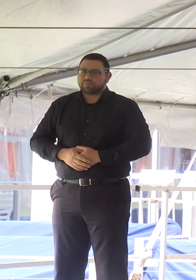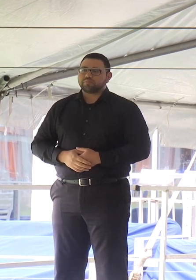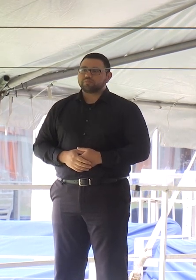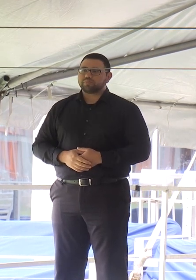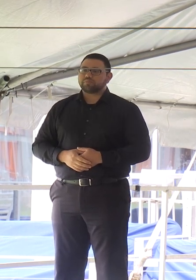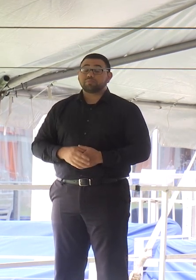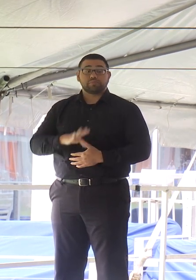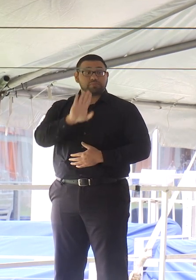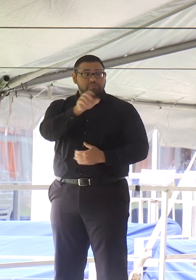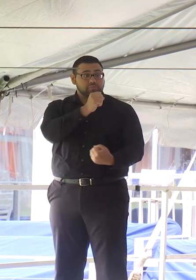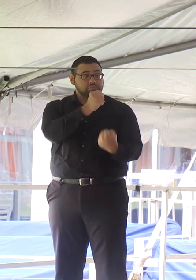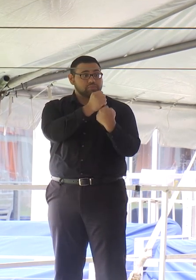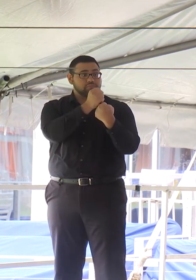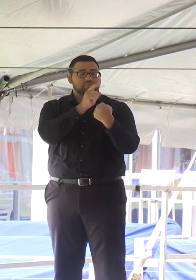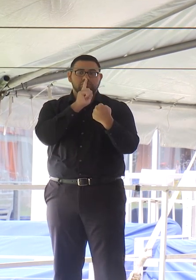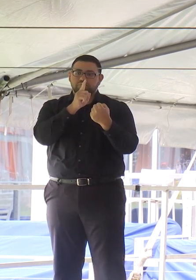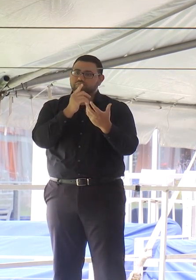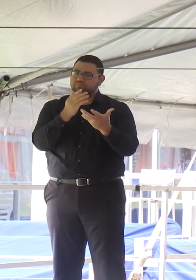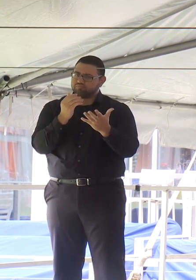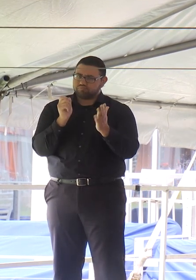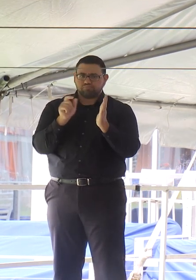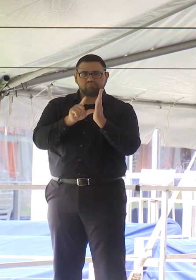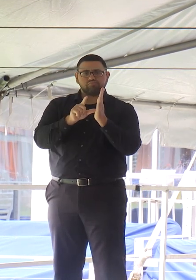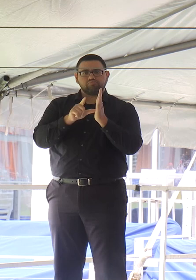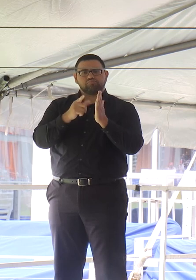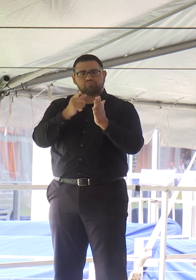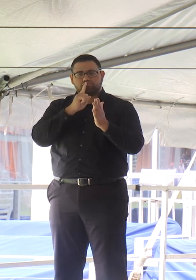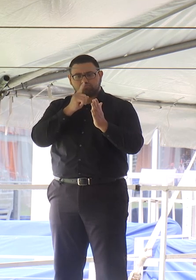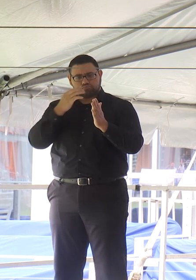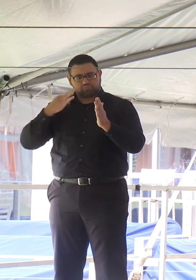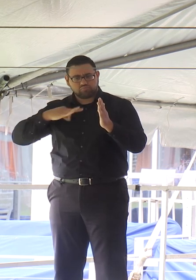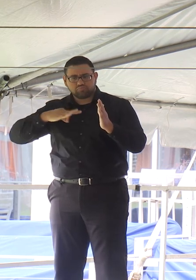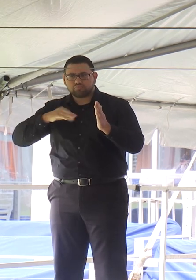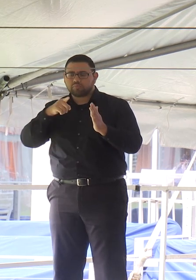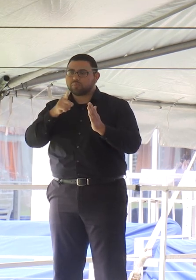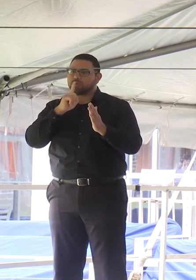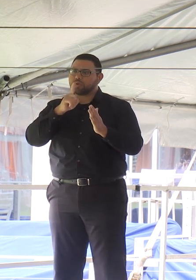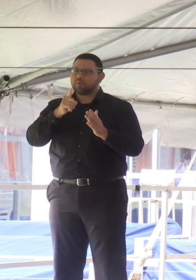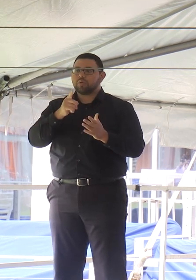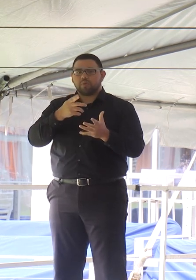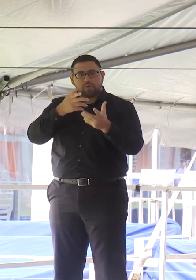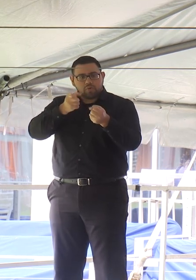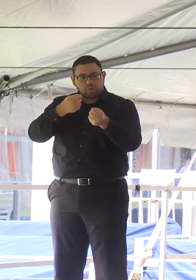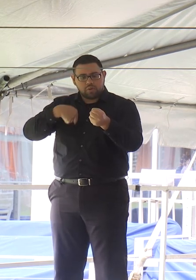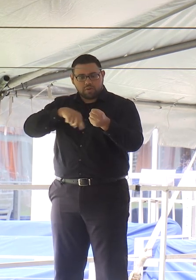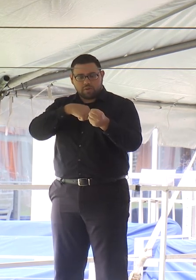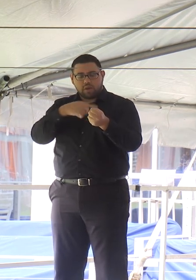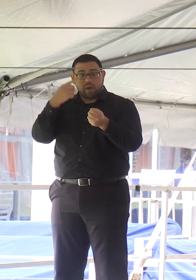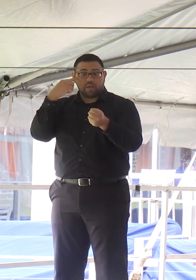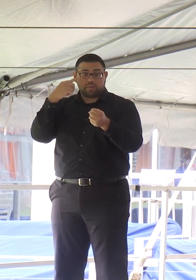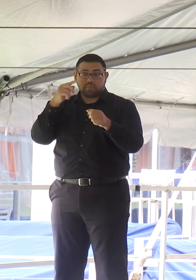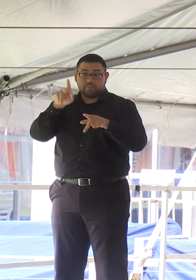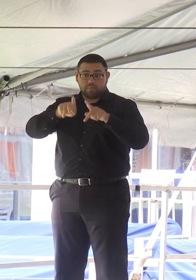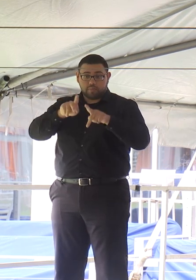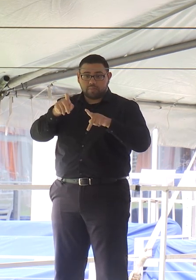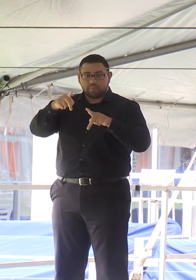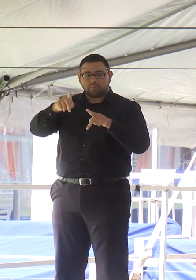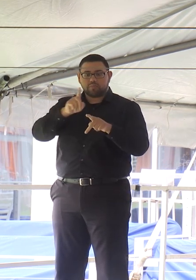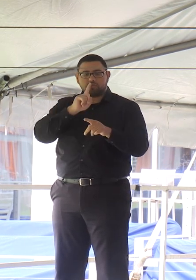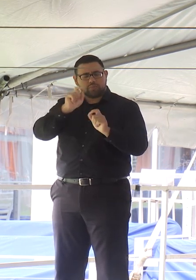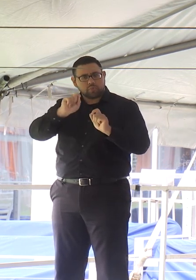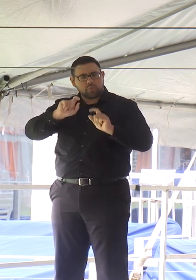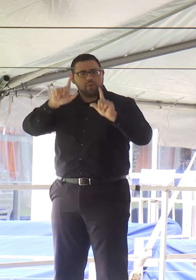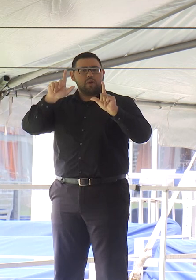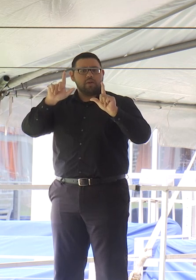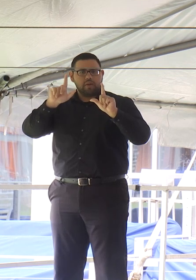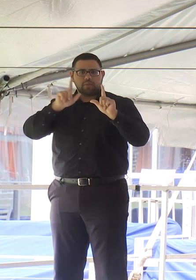Their support really did give us instant credibility, and credibility that I think people were very